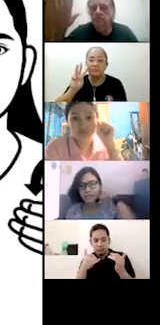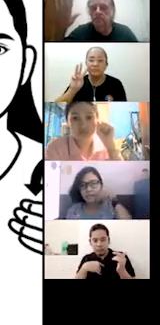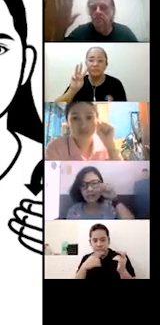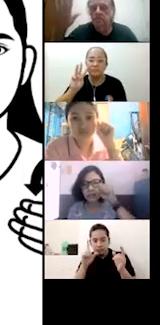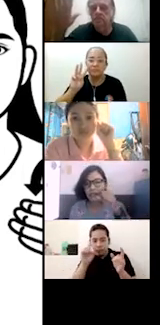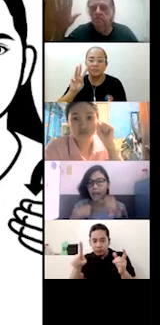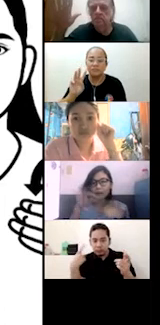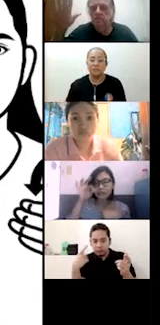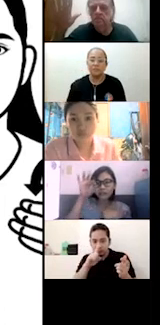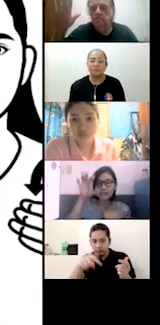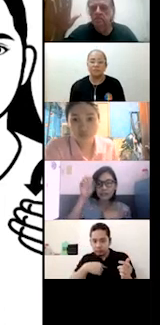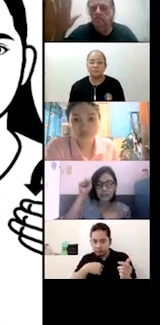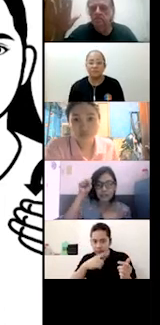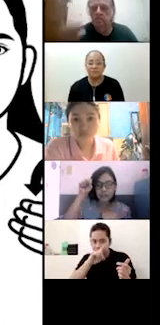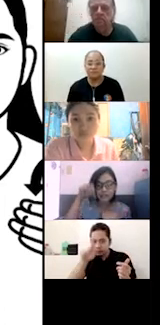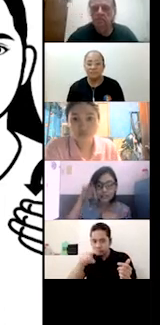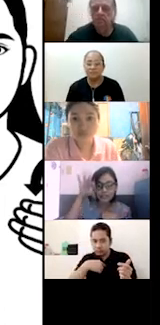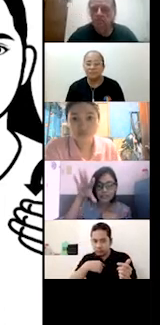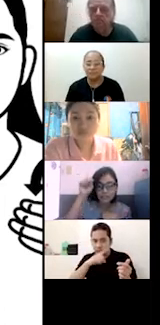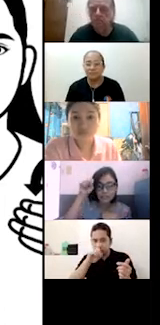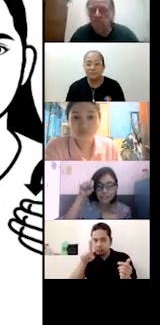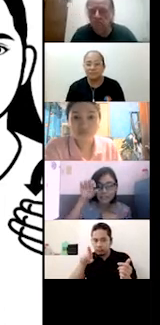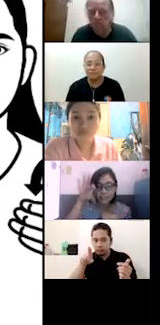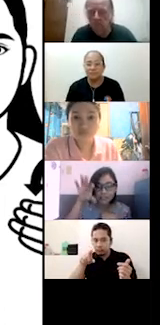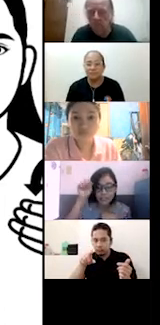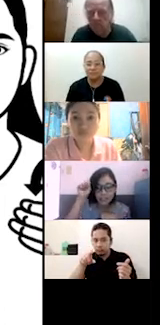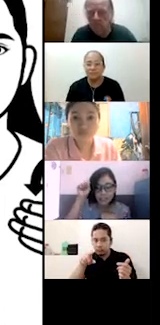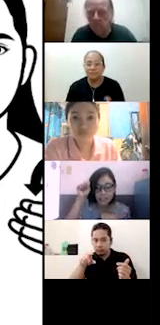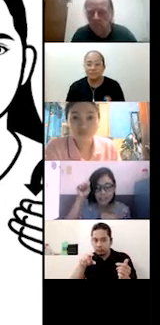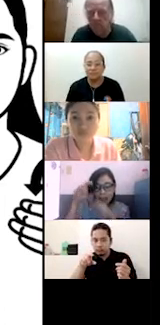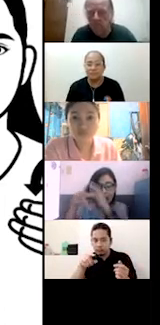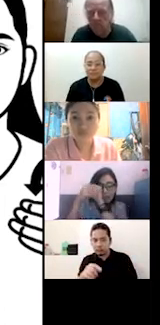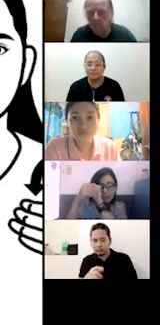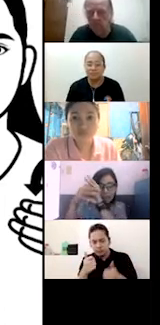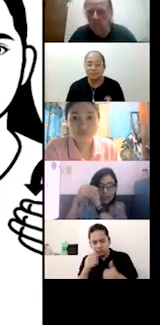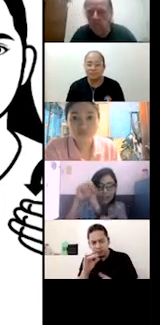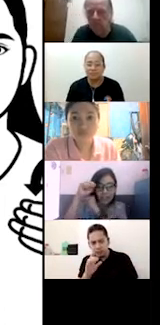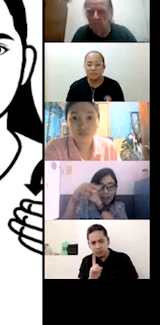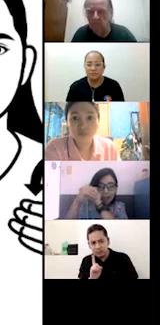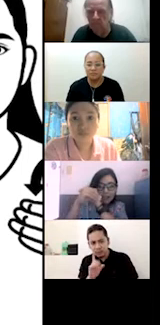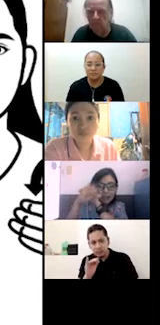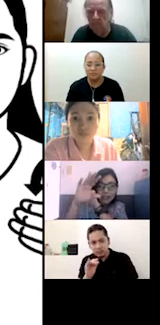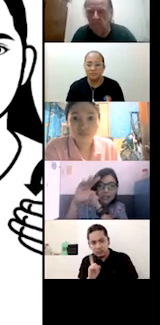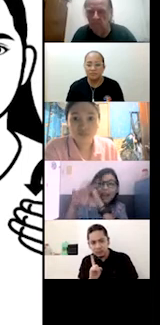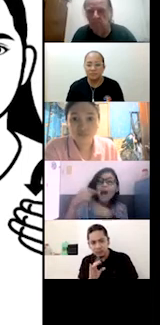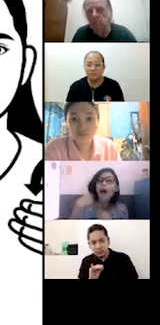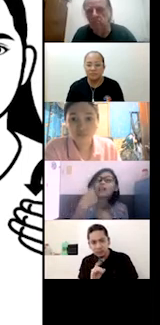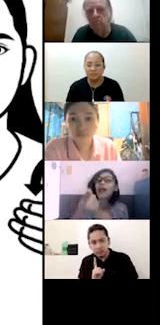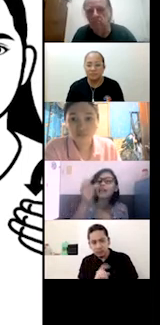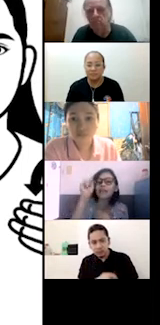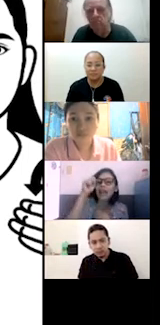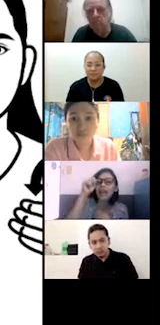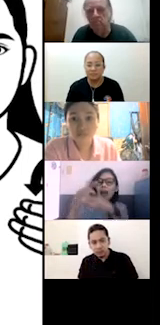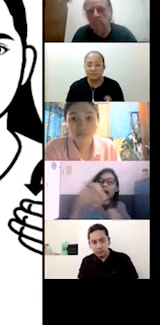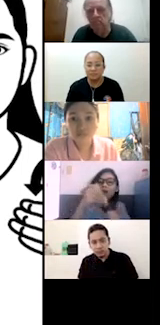So for this sign, this is Shaq. Hold on, let me just say my comment first. I have a question actually for what